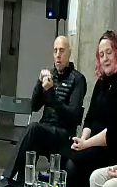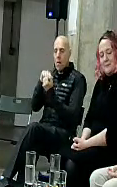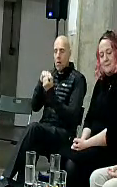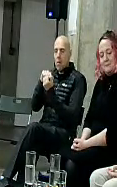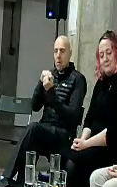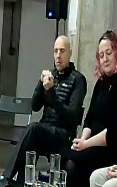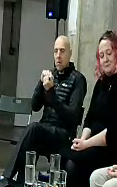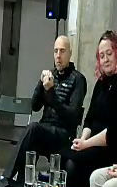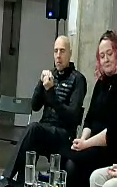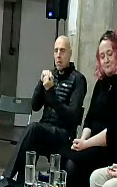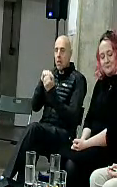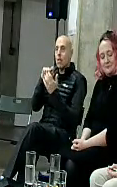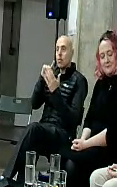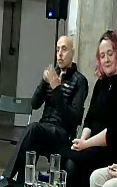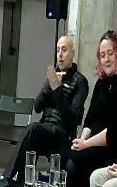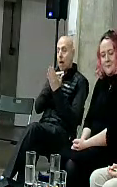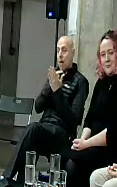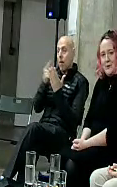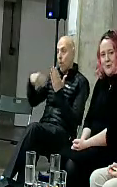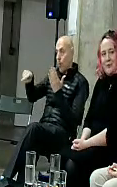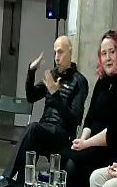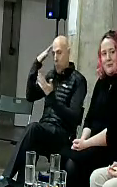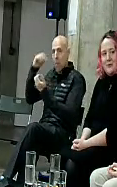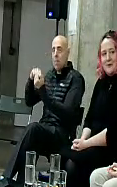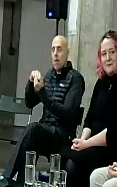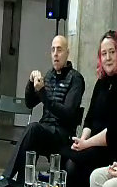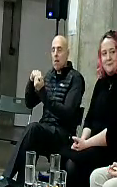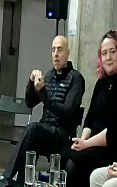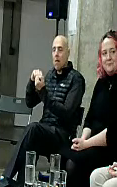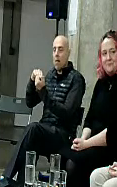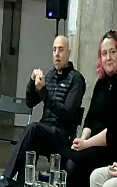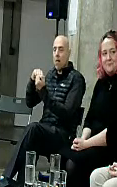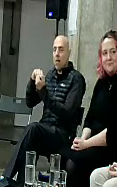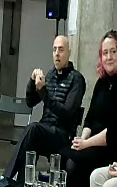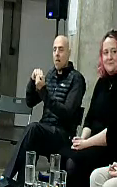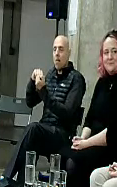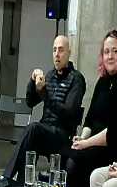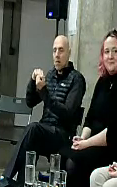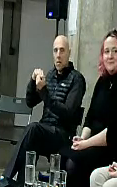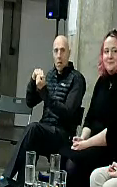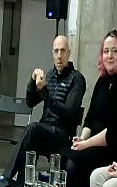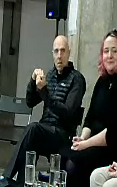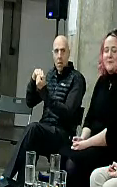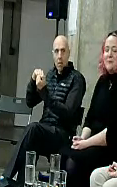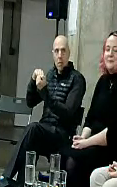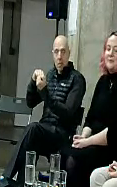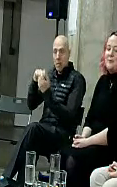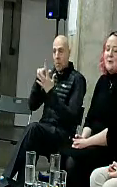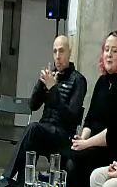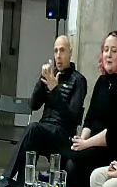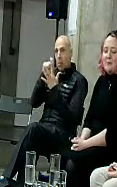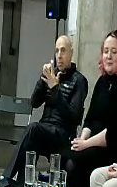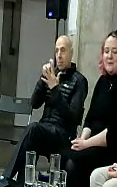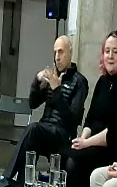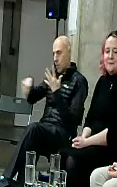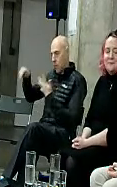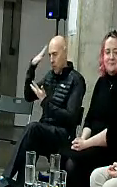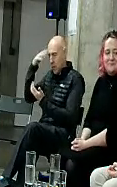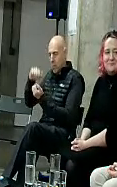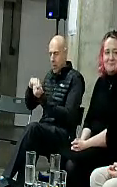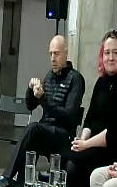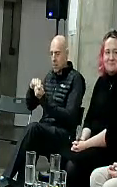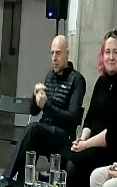remember. Jack, we remember. And Philippa, Pip, we remember.